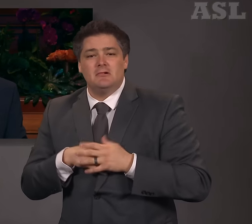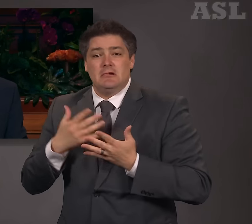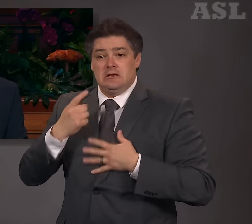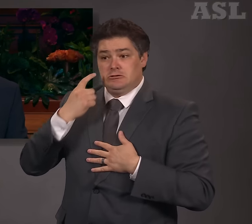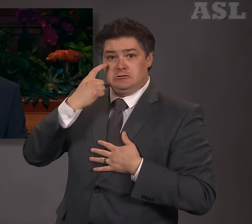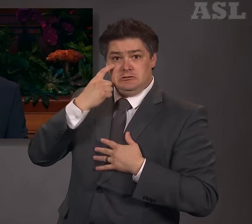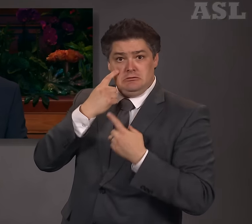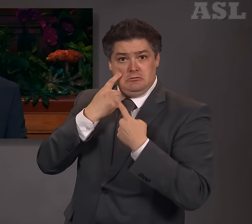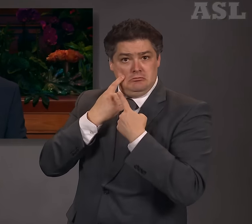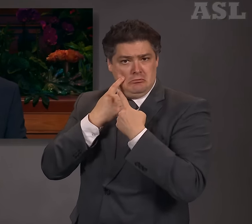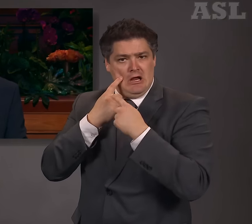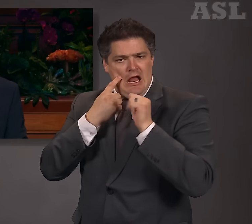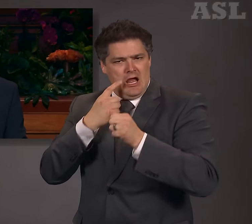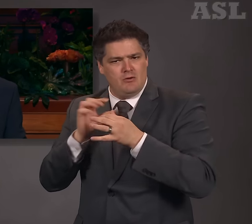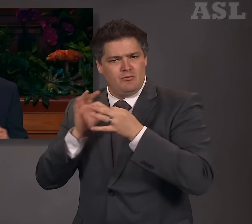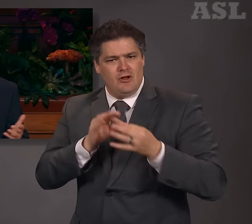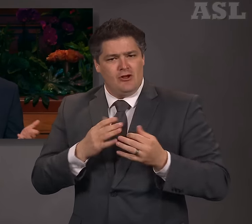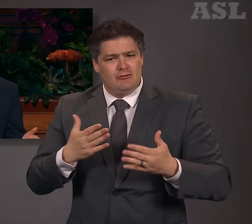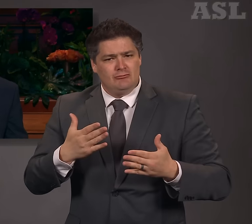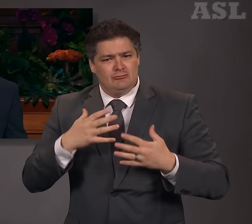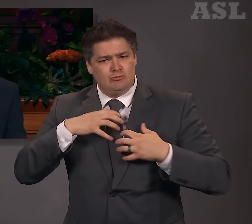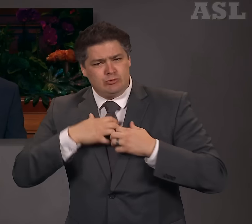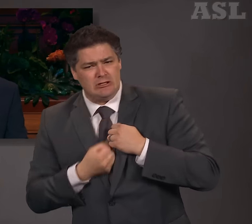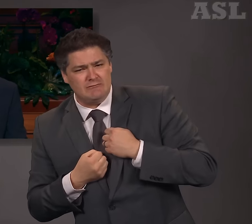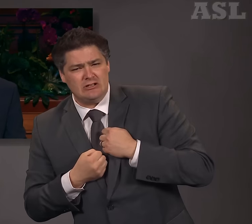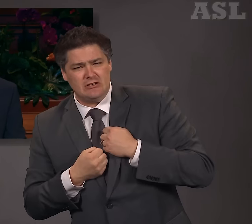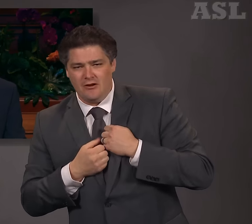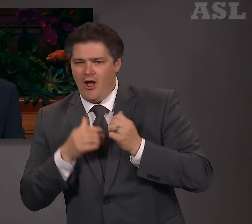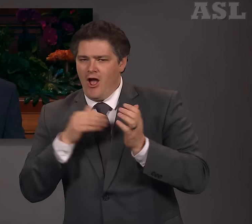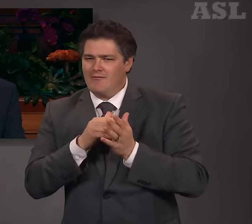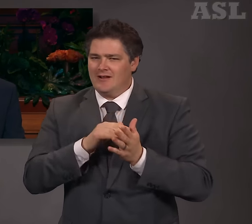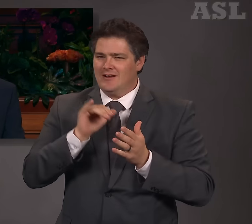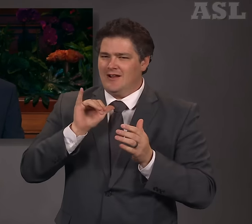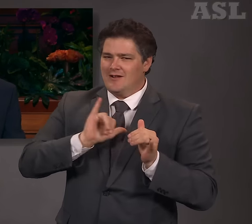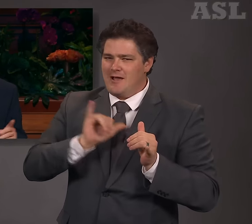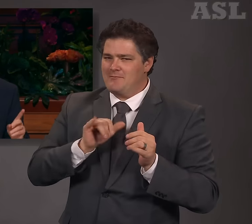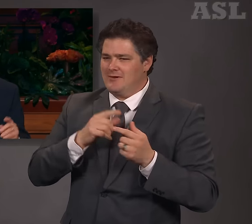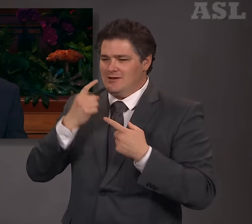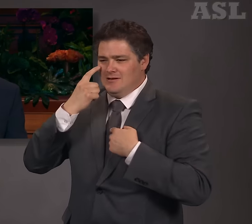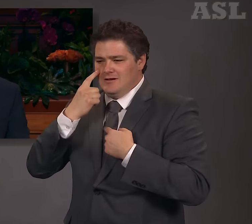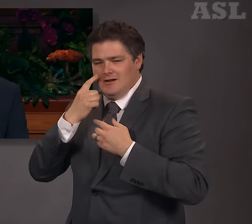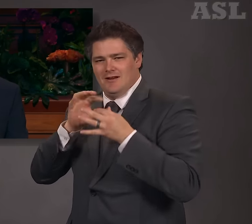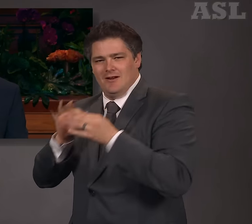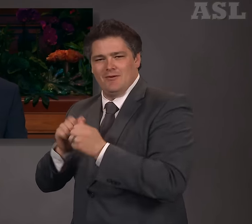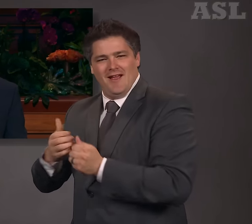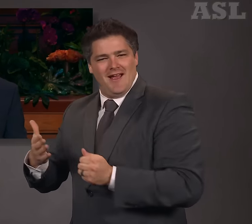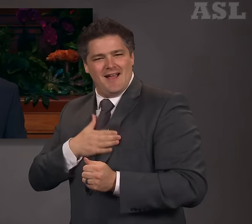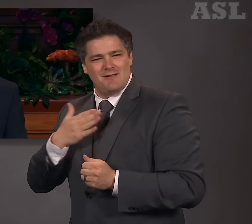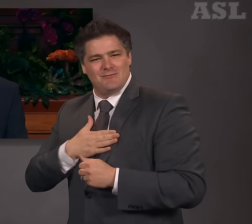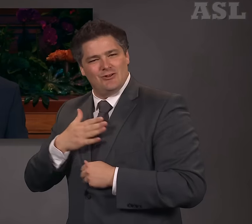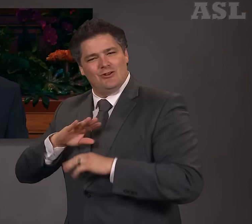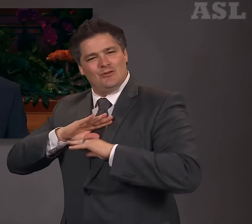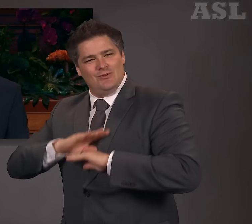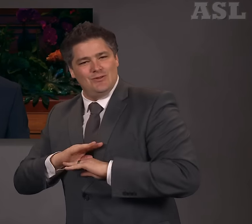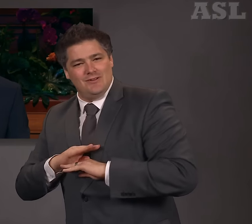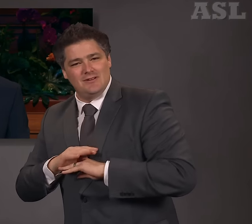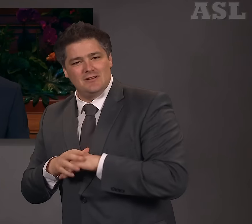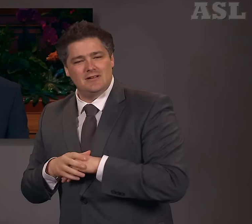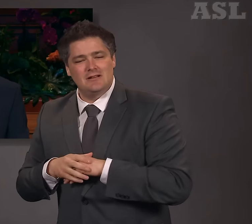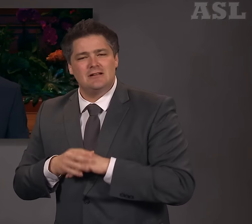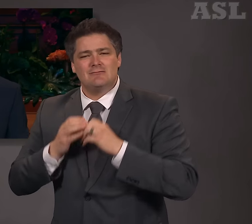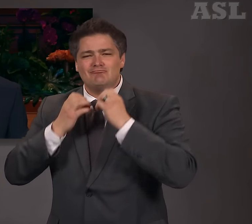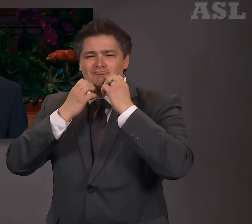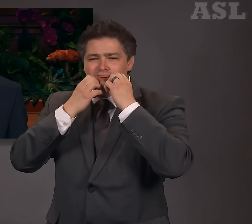of relief and happiness. Feelings of sadness when loved ones depart are later compensated with the joy of meeting